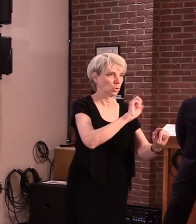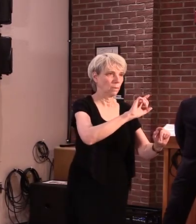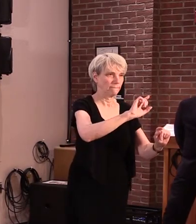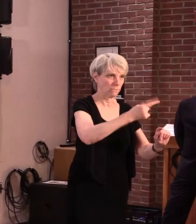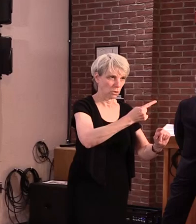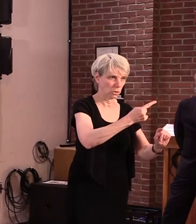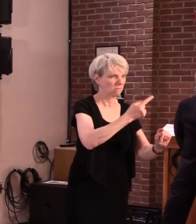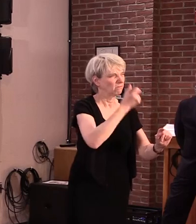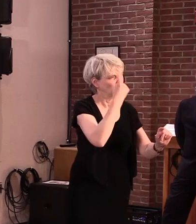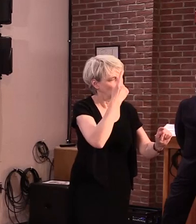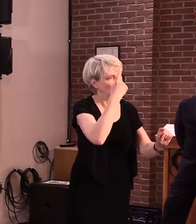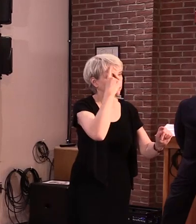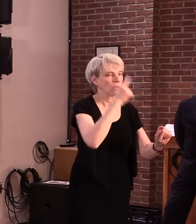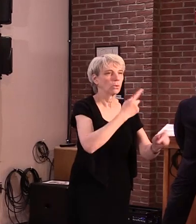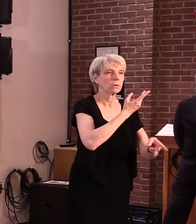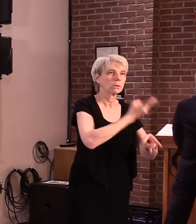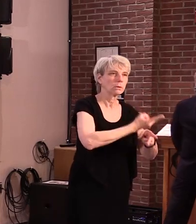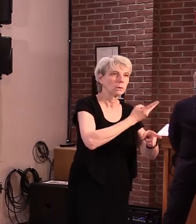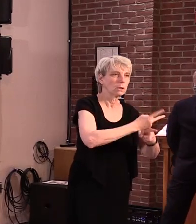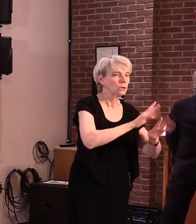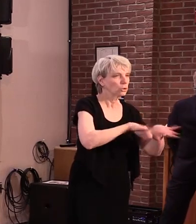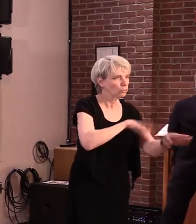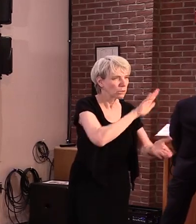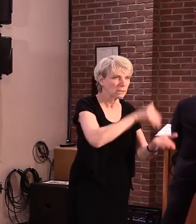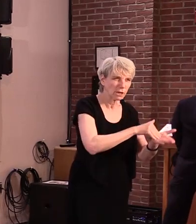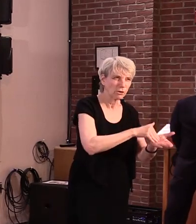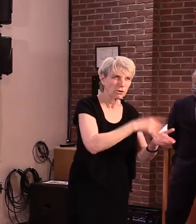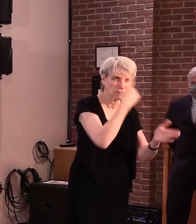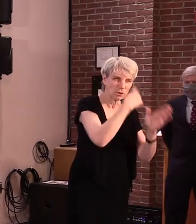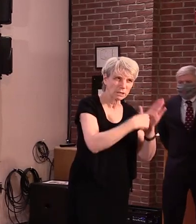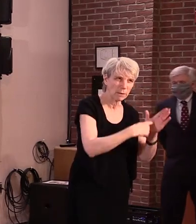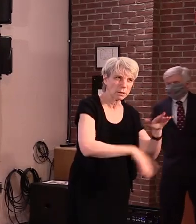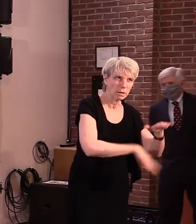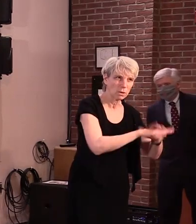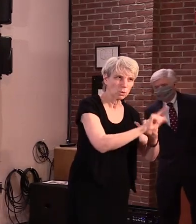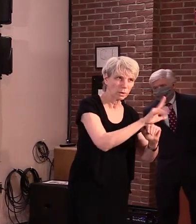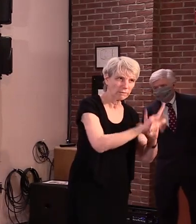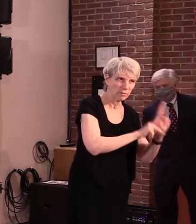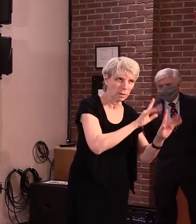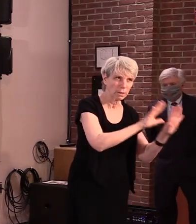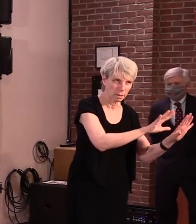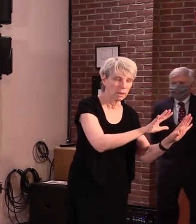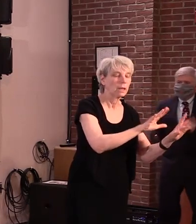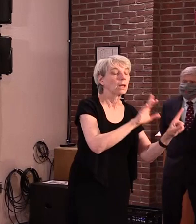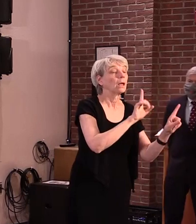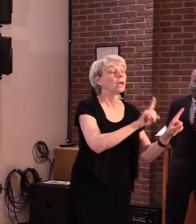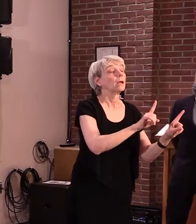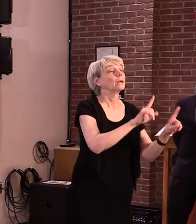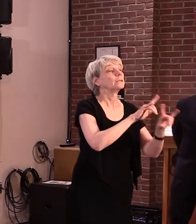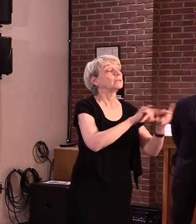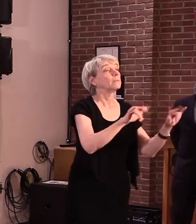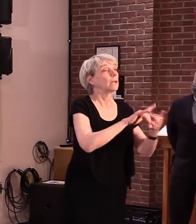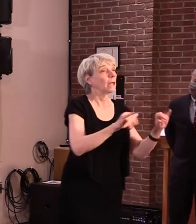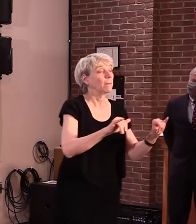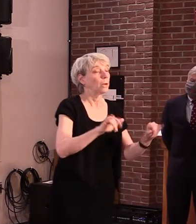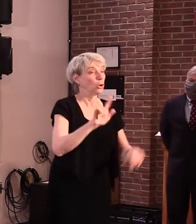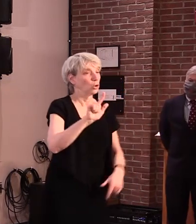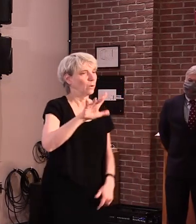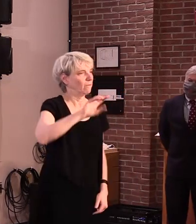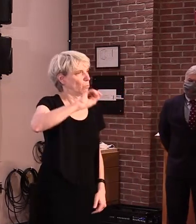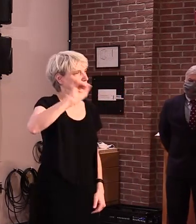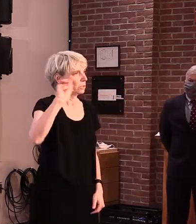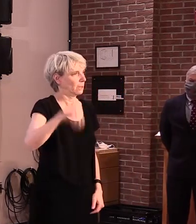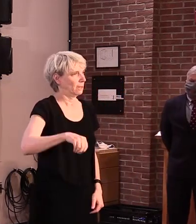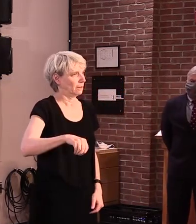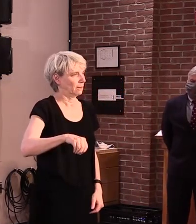childcare facilities and so forth. But we're trying to also align at the same time all the 25%